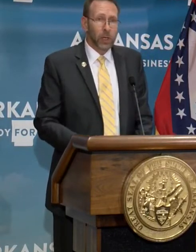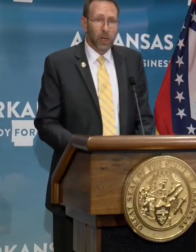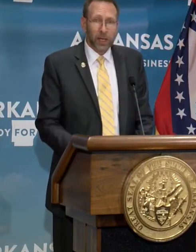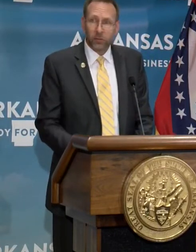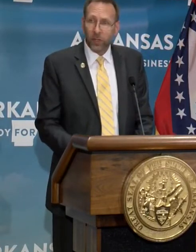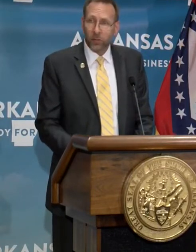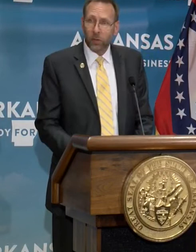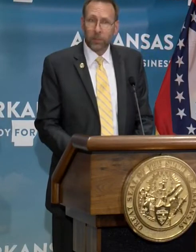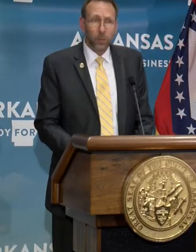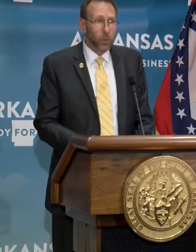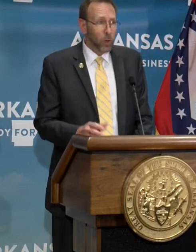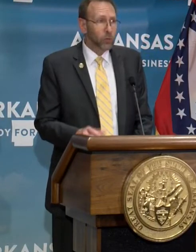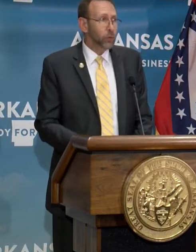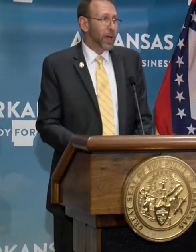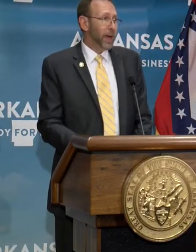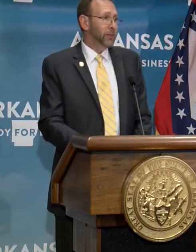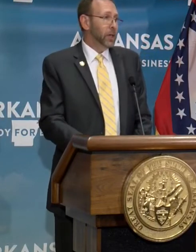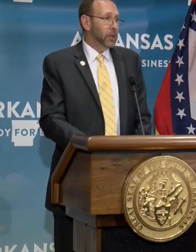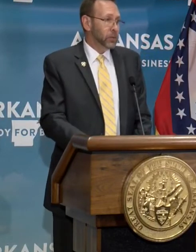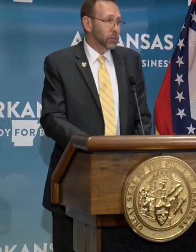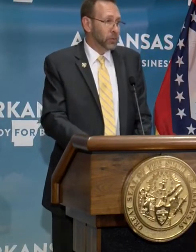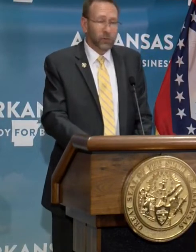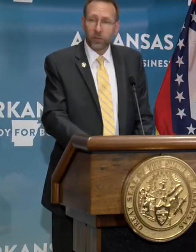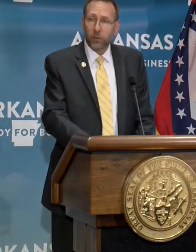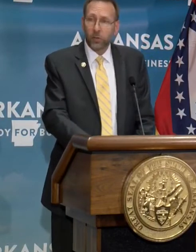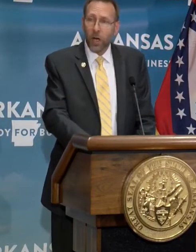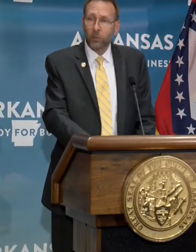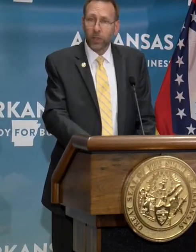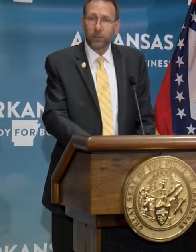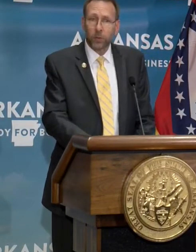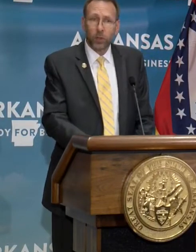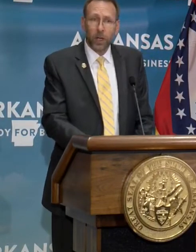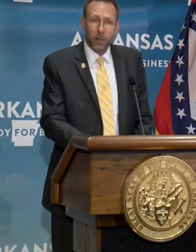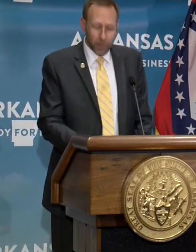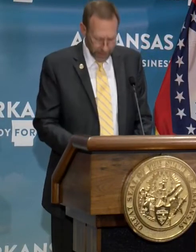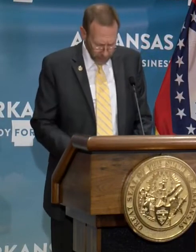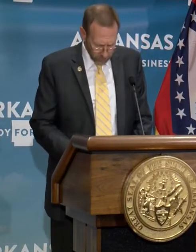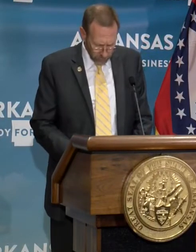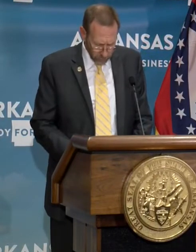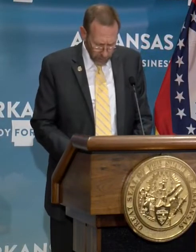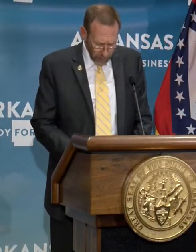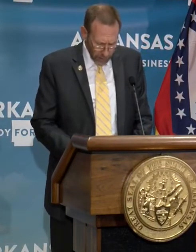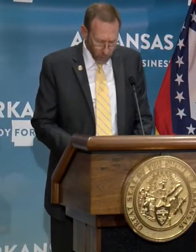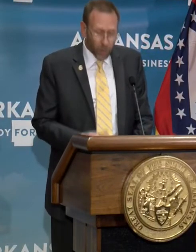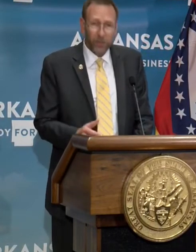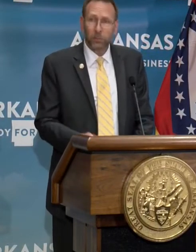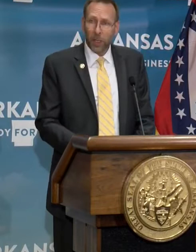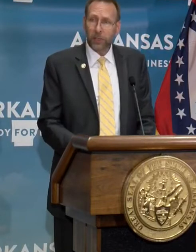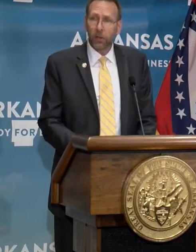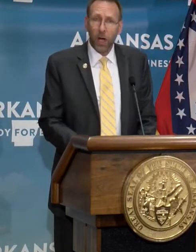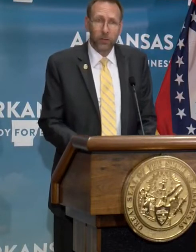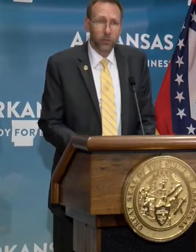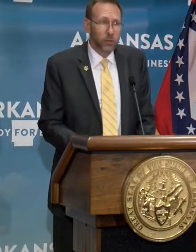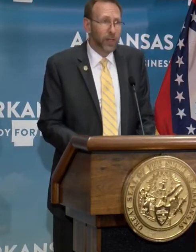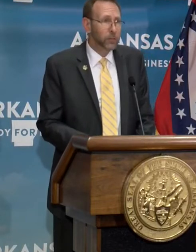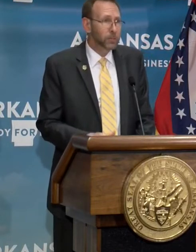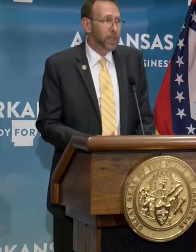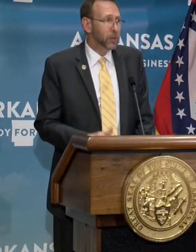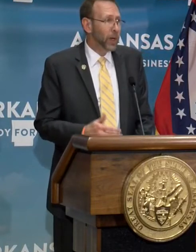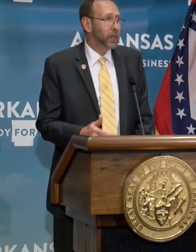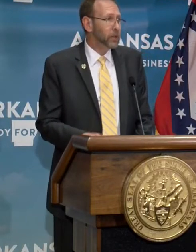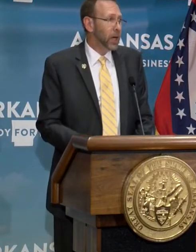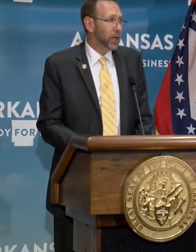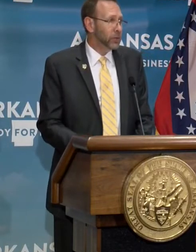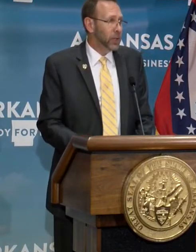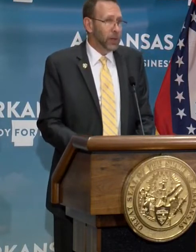ventilators, etc. But we also have some severe non-respiratory complications. One is blood clots. That's